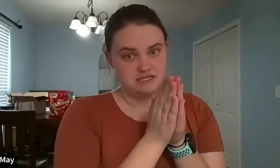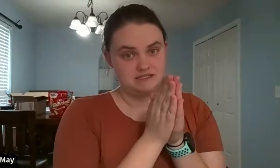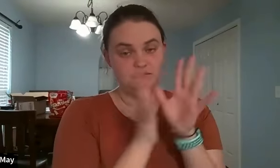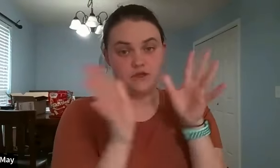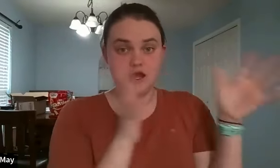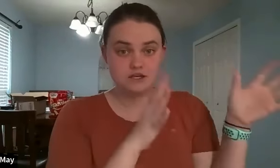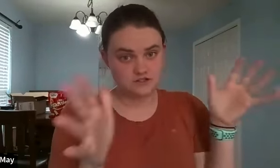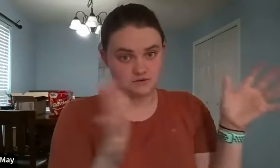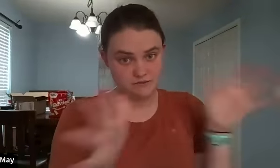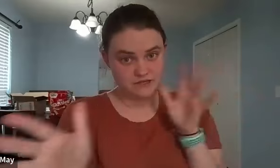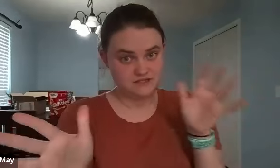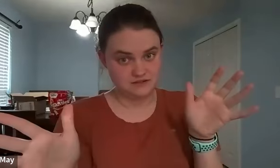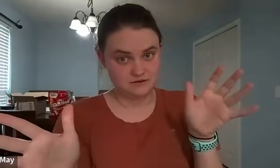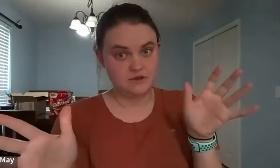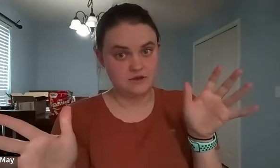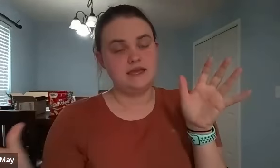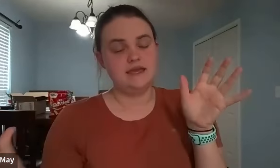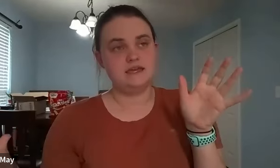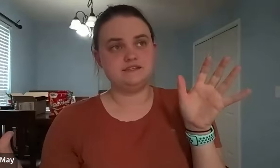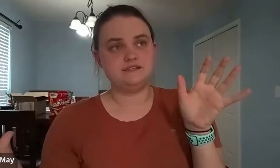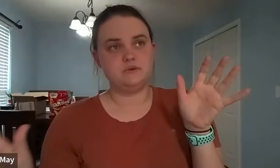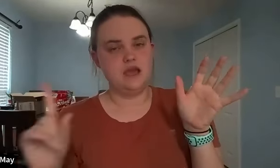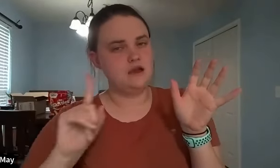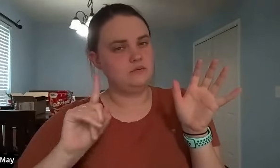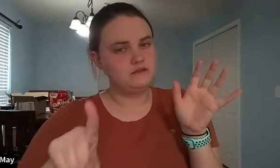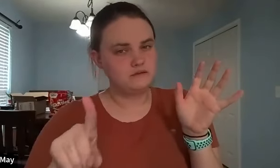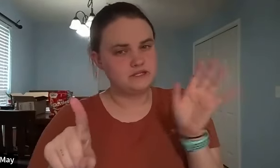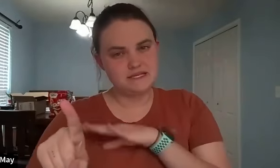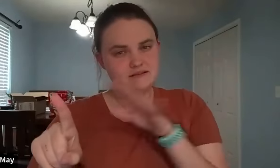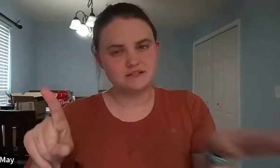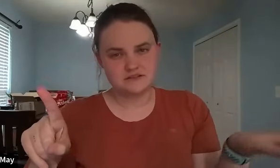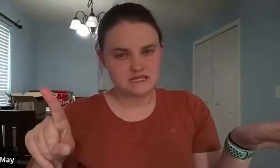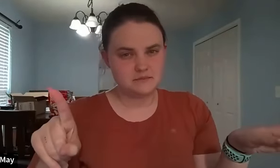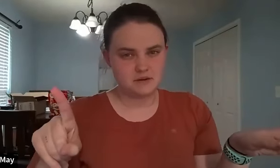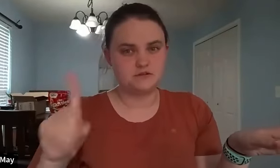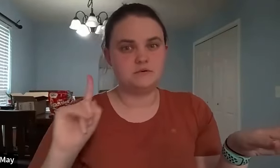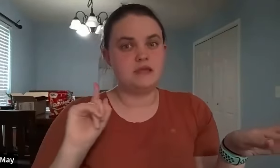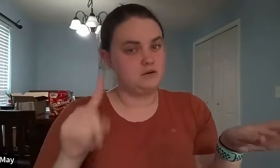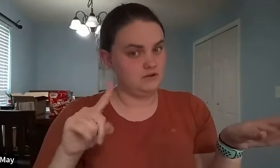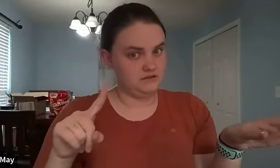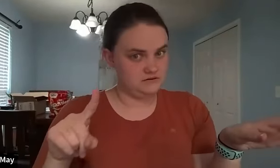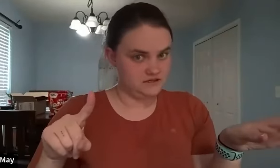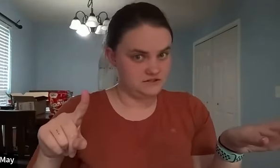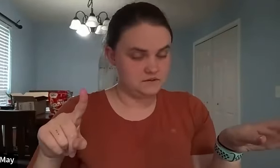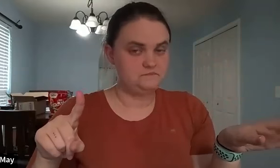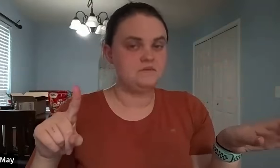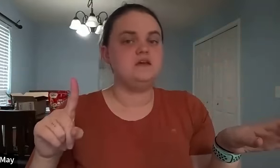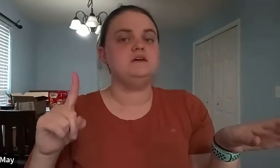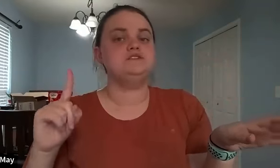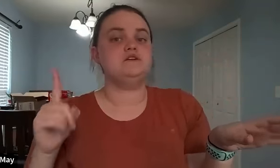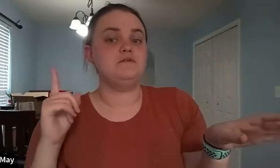hundreds, what we do is we basically do the same numbers, but we add one little thing to it. So